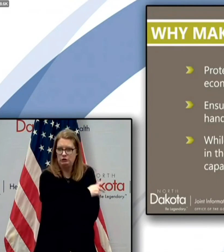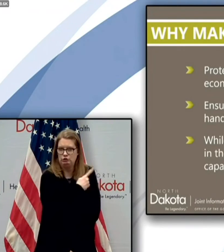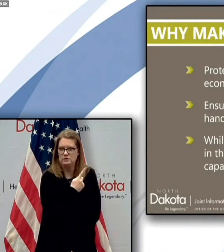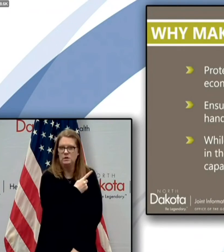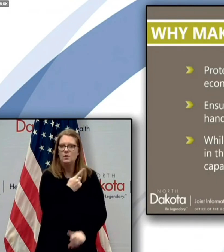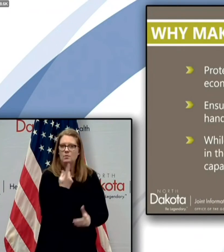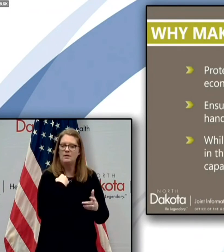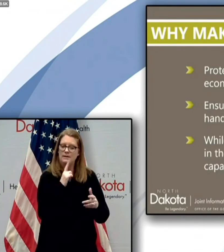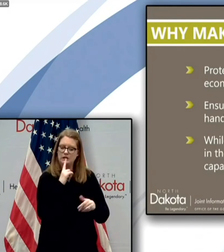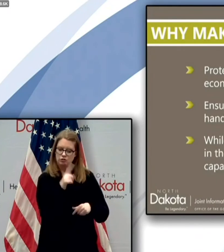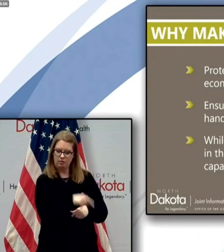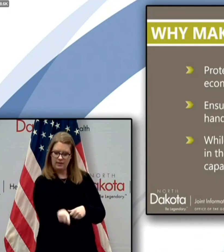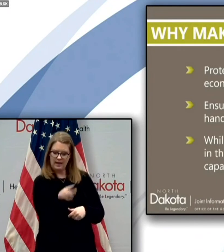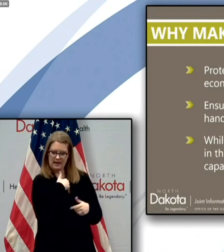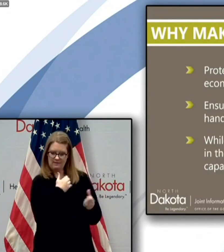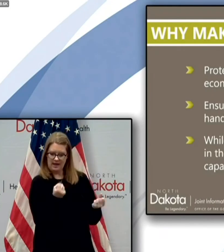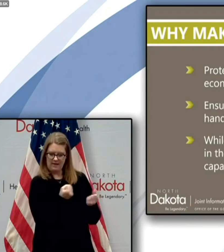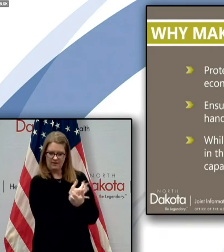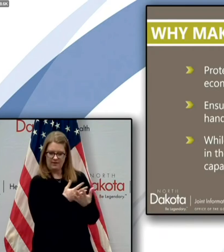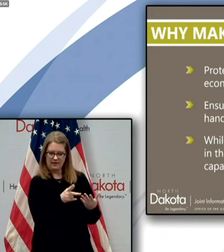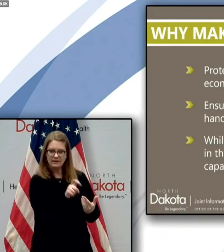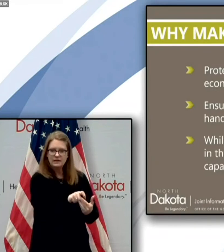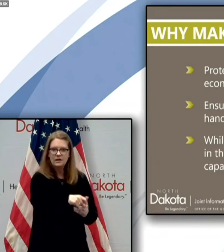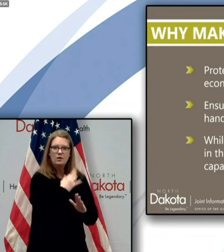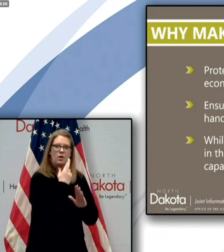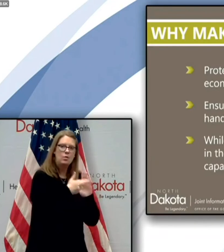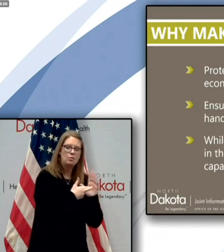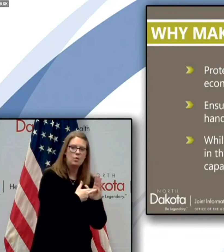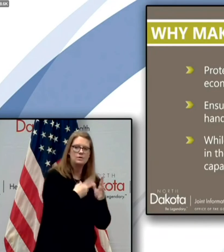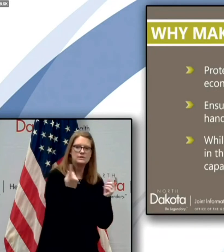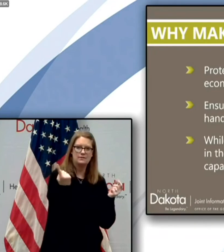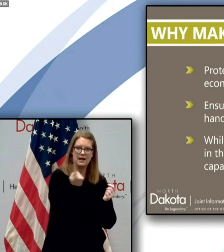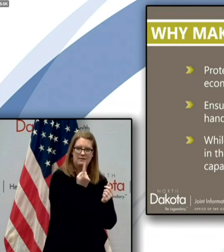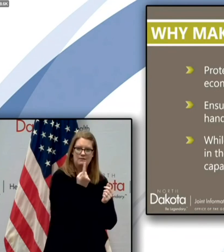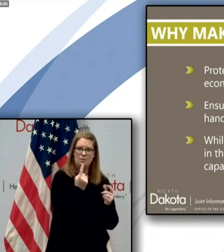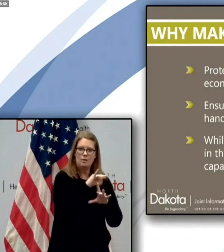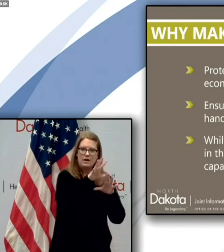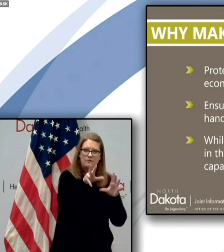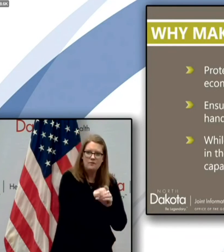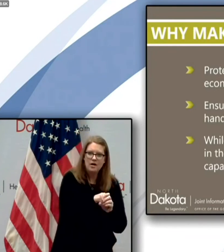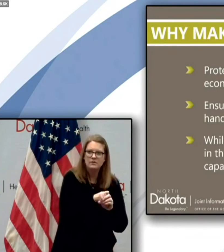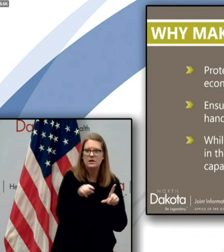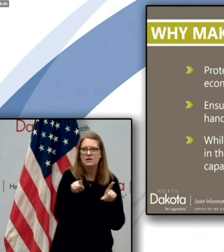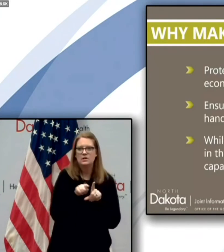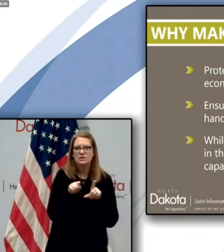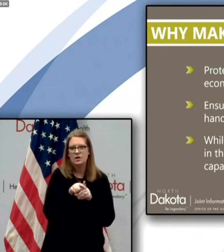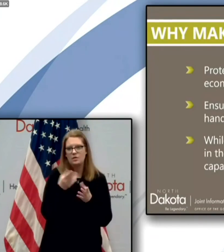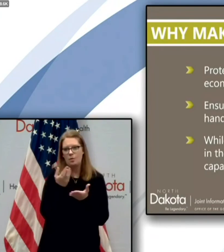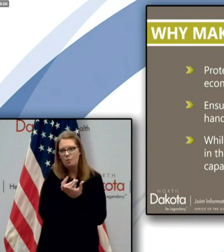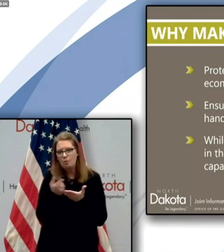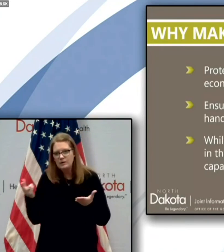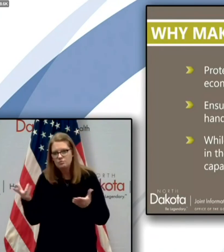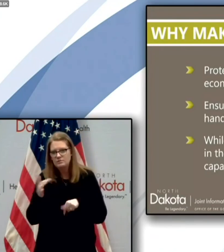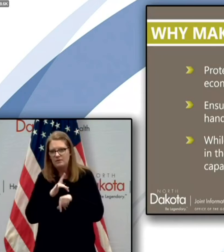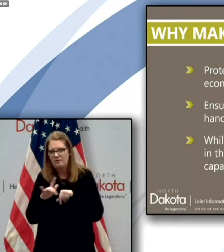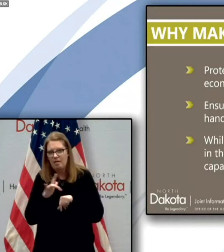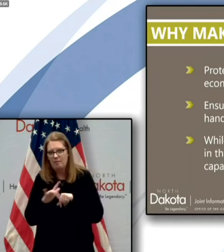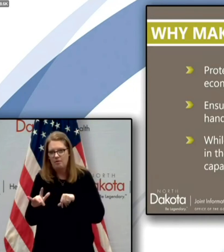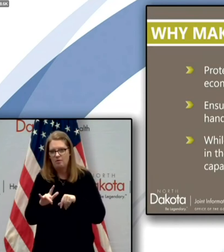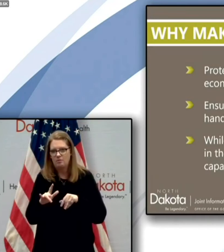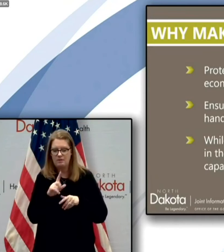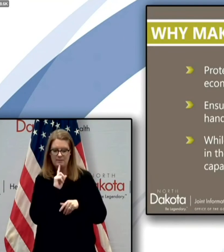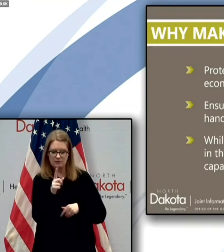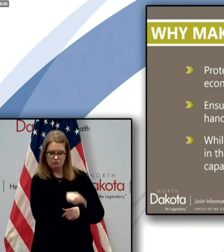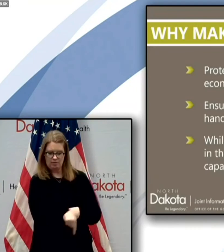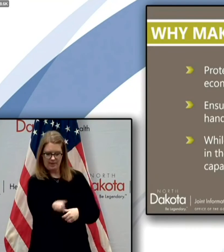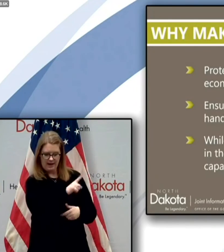will define the roles of all the parties that are in the plan, as well as all of the resources that are available. So for